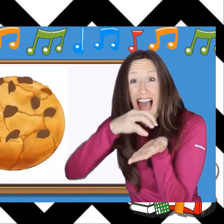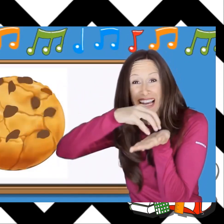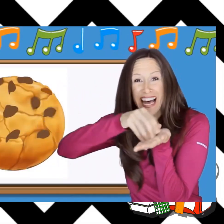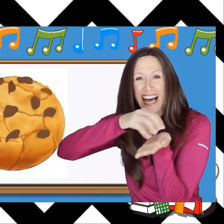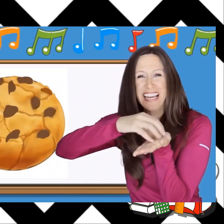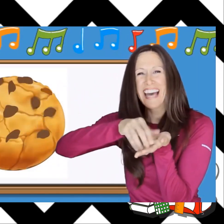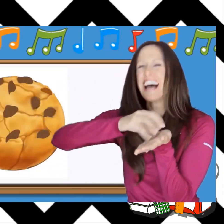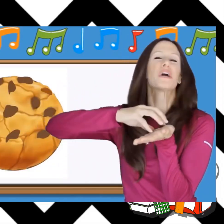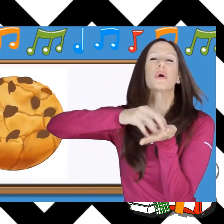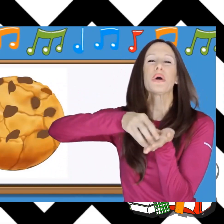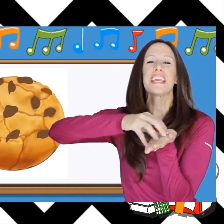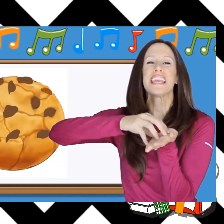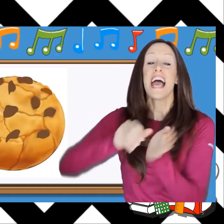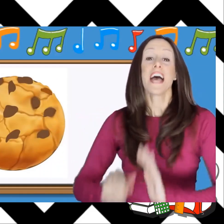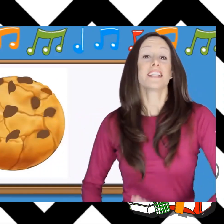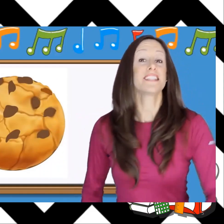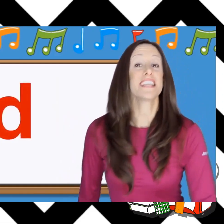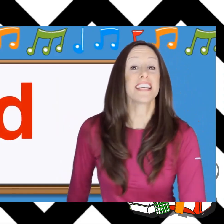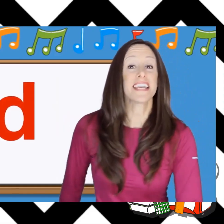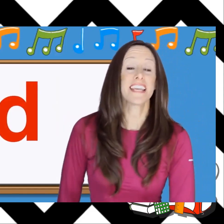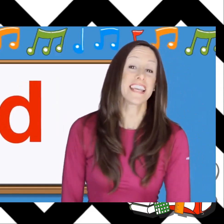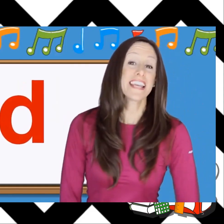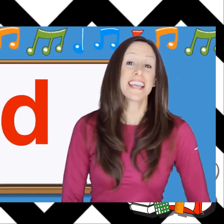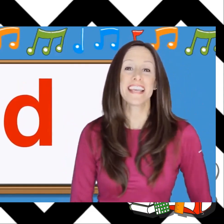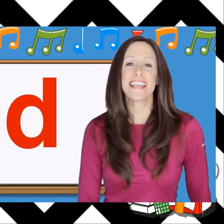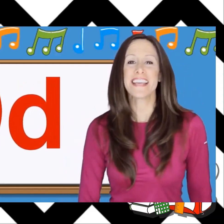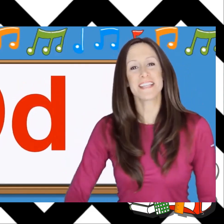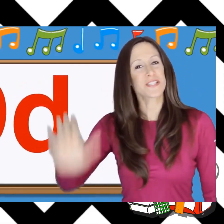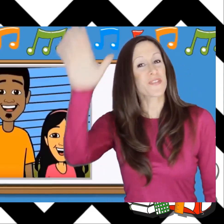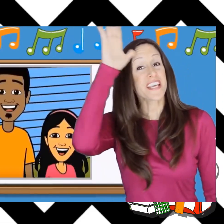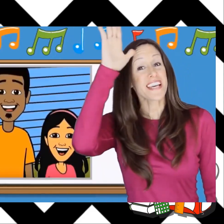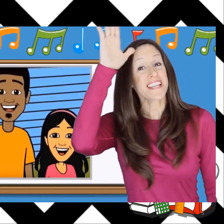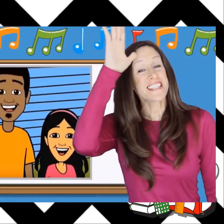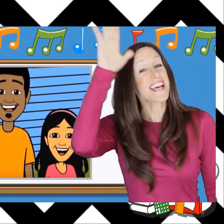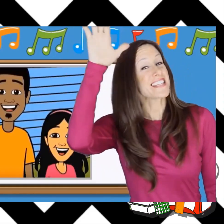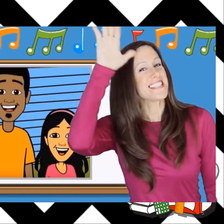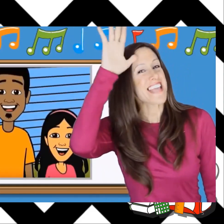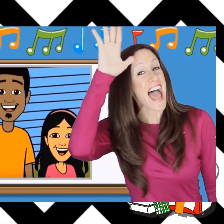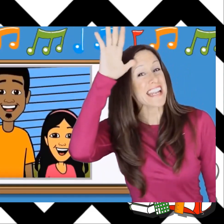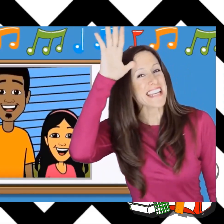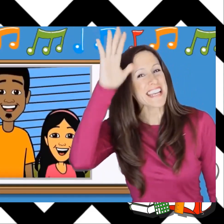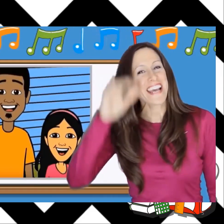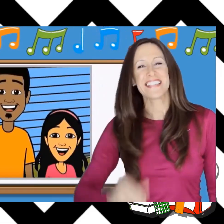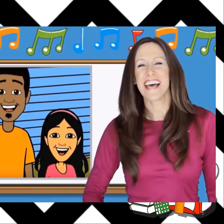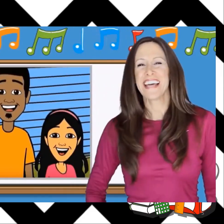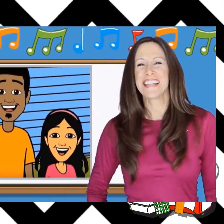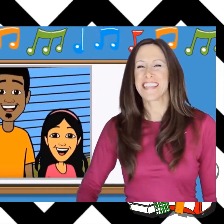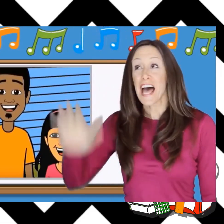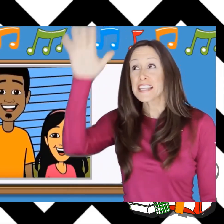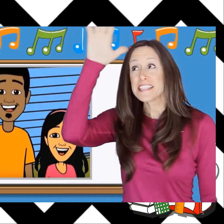cookie, cookie. D is for daddy,